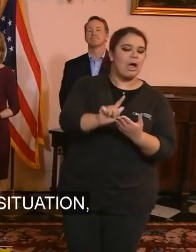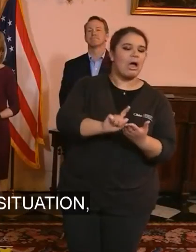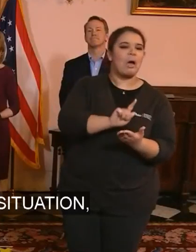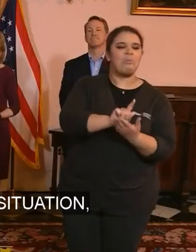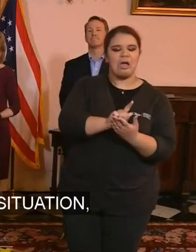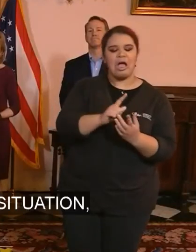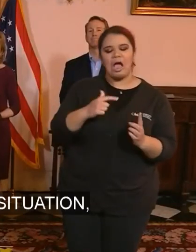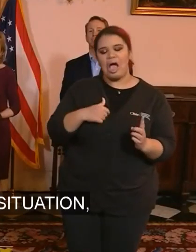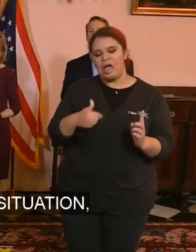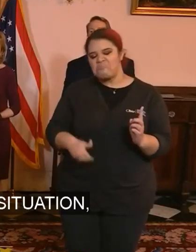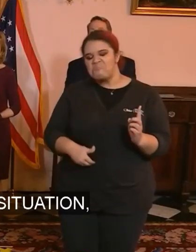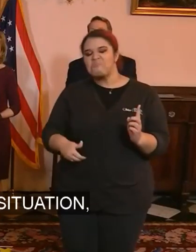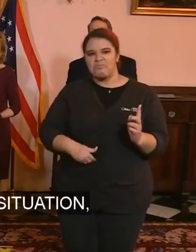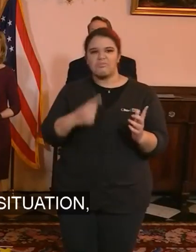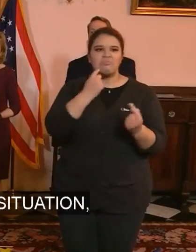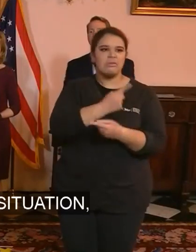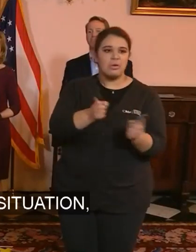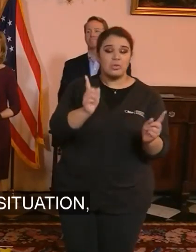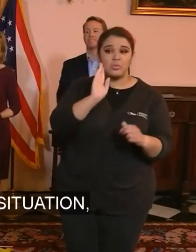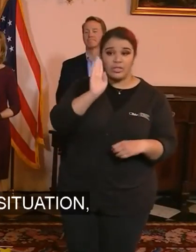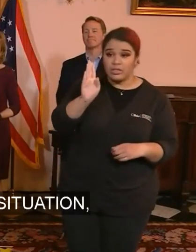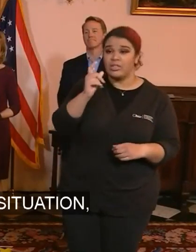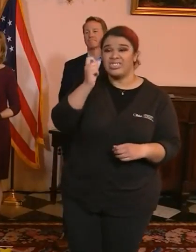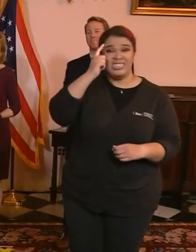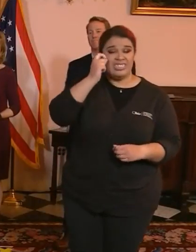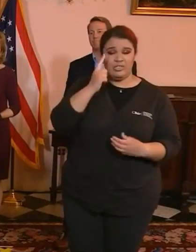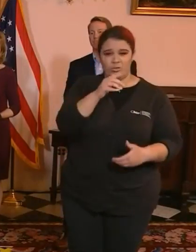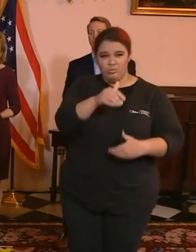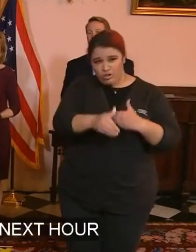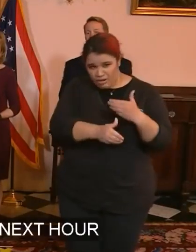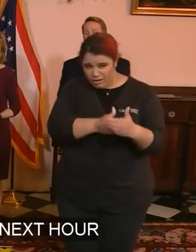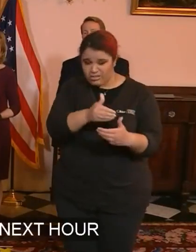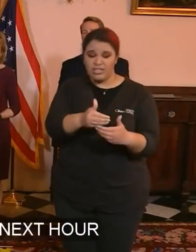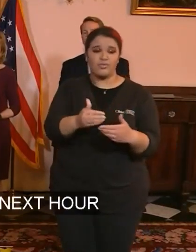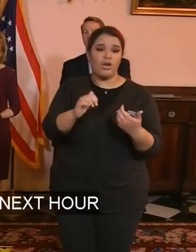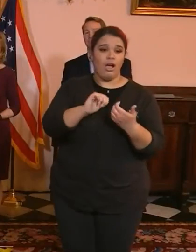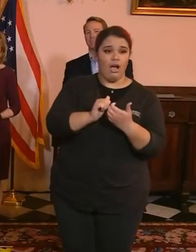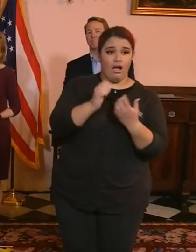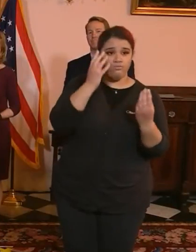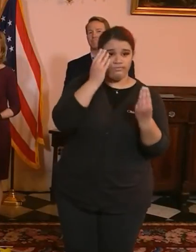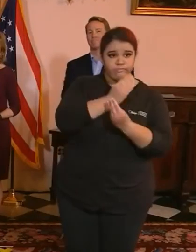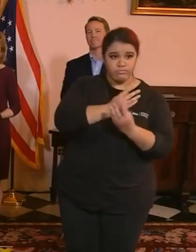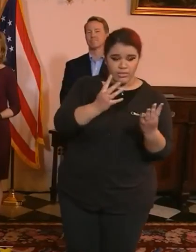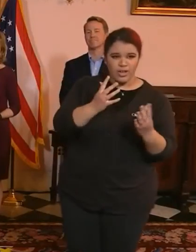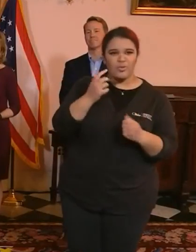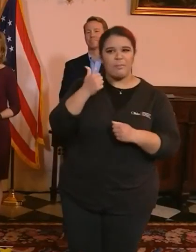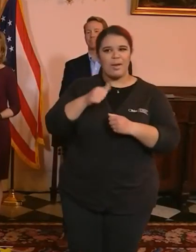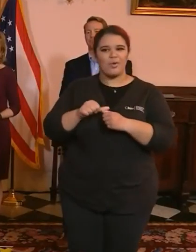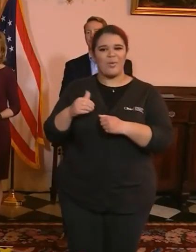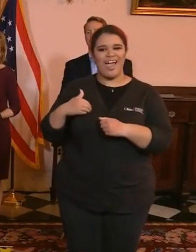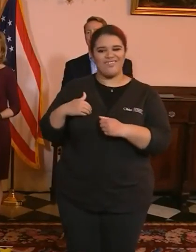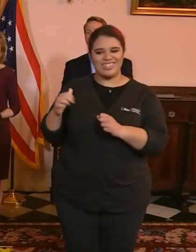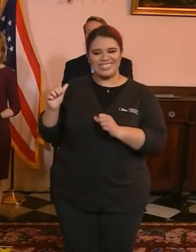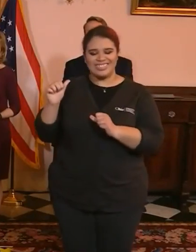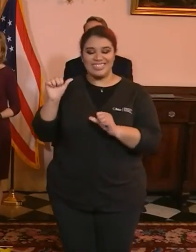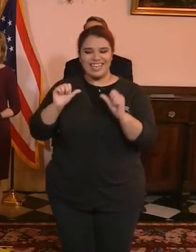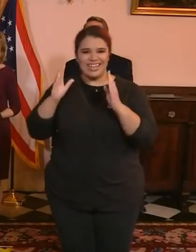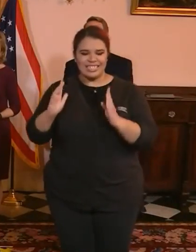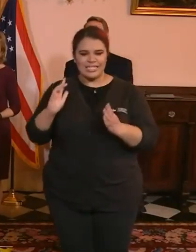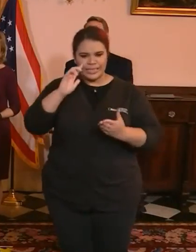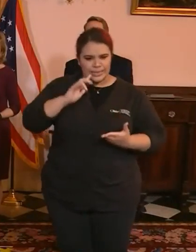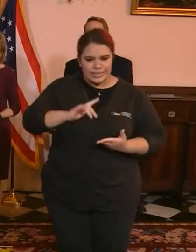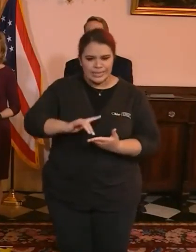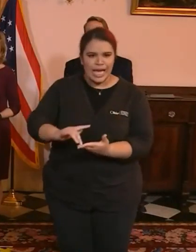have sort of a whole process and procedure that is going on with that epidemiologic investigation. The folks